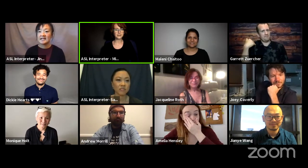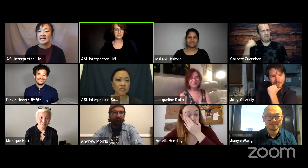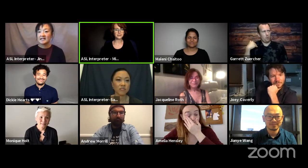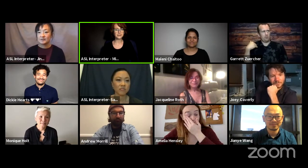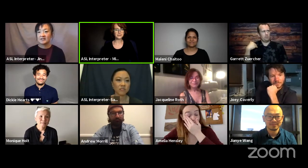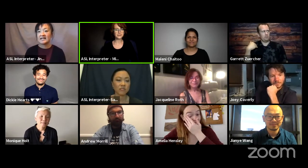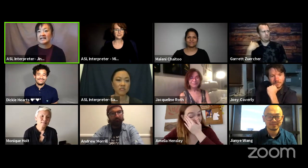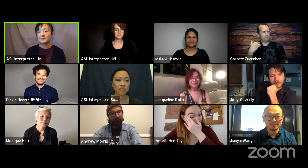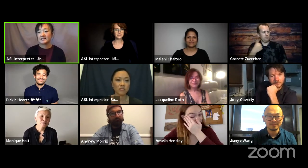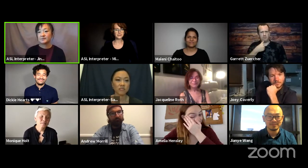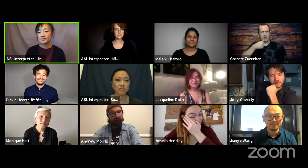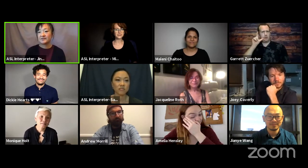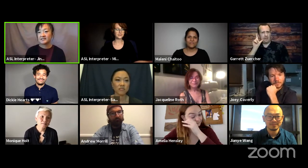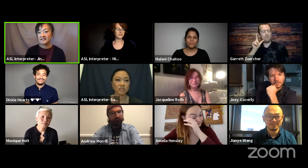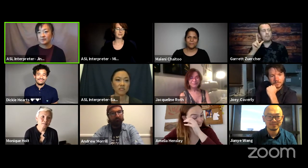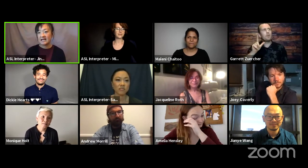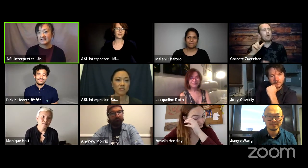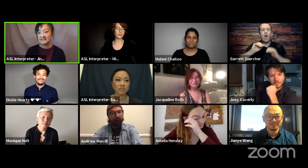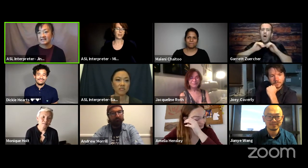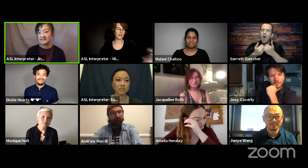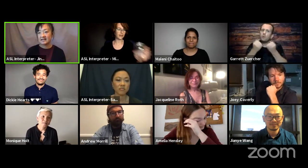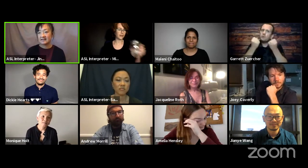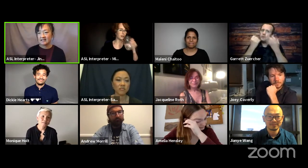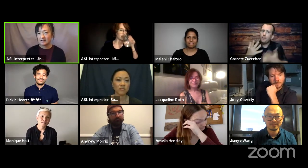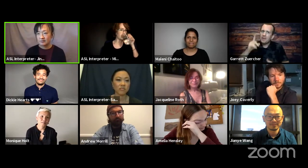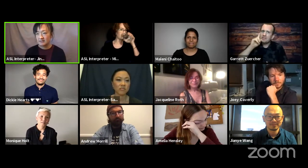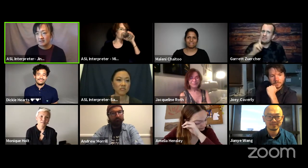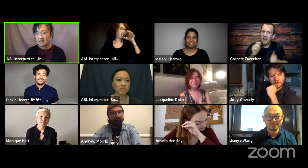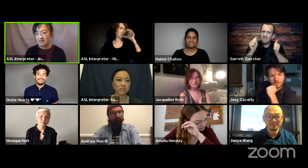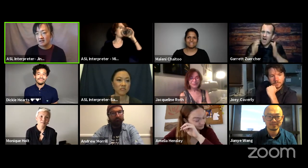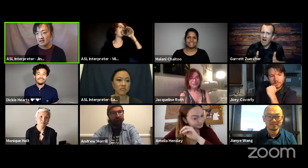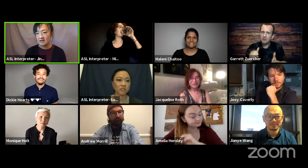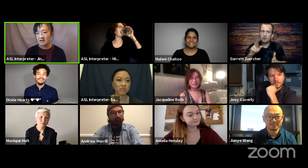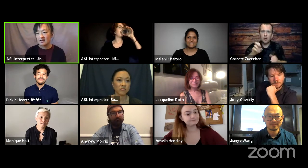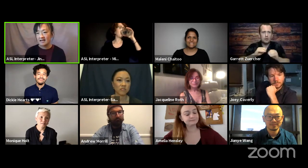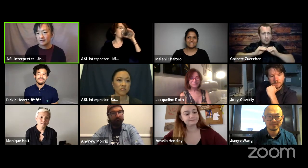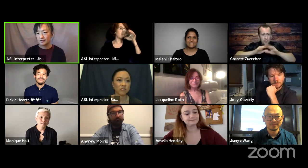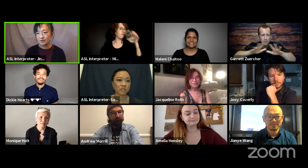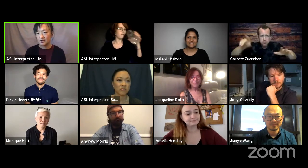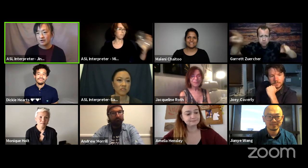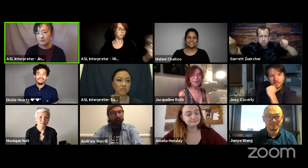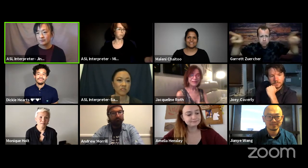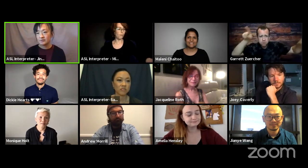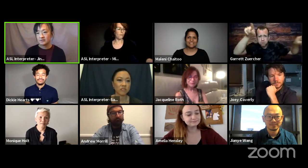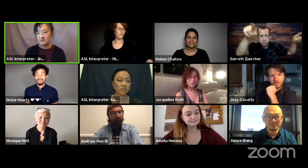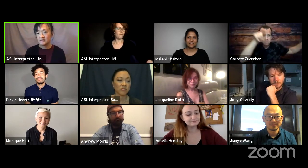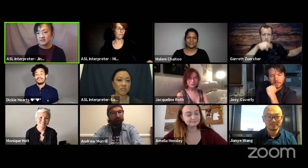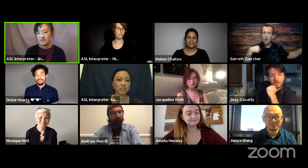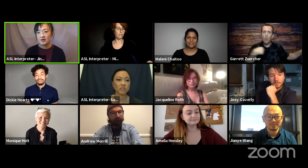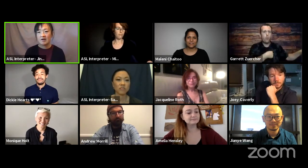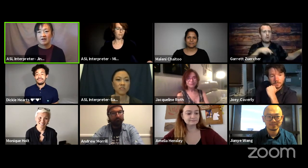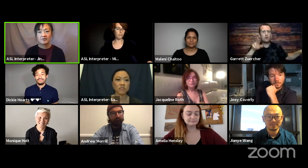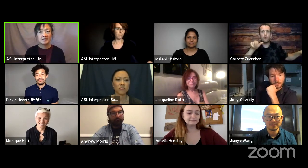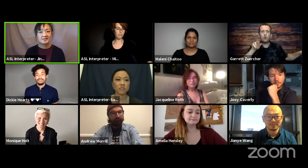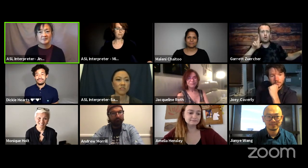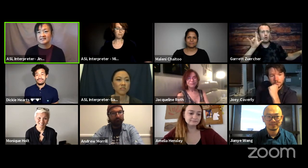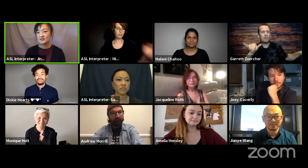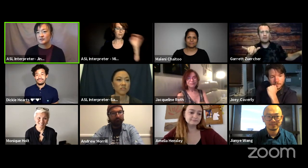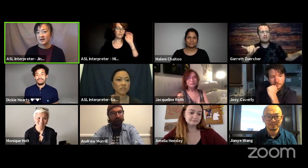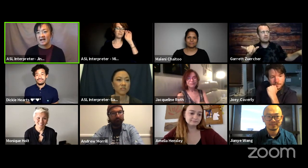It's really nice because previously we had discussed, I think it was a night or two ago, you know, how everyone has been so spread